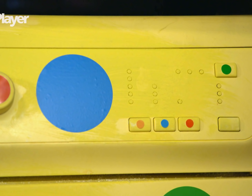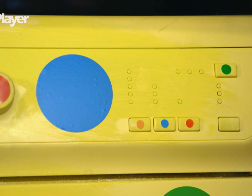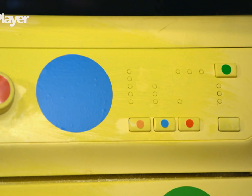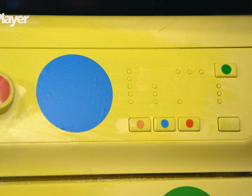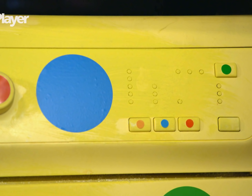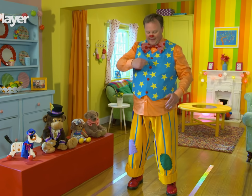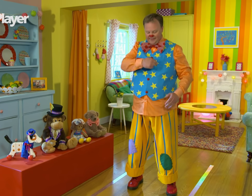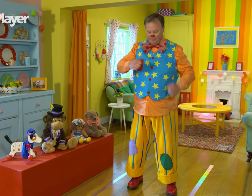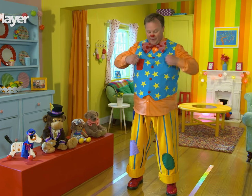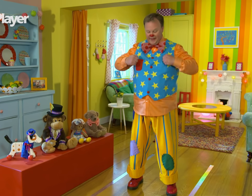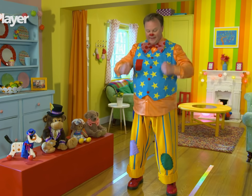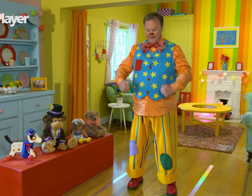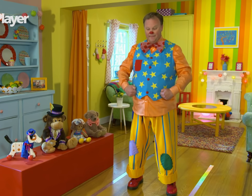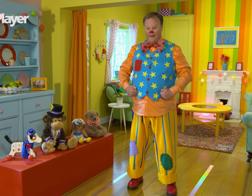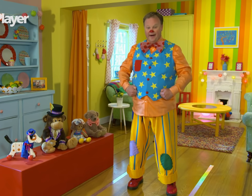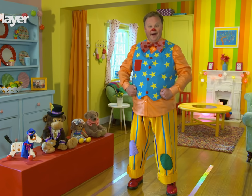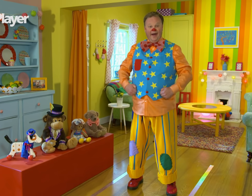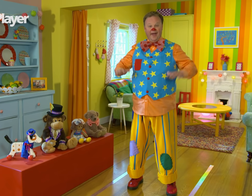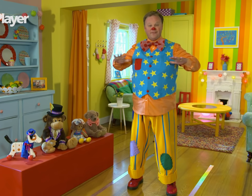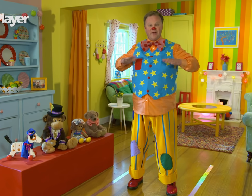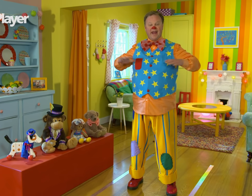Woohoo! My spotty jumper is ready.